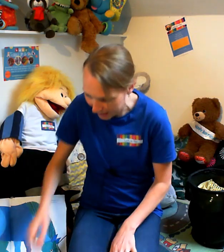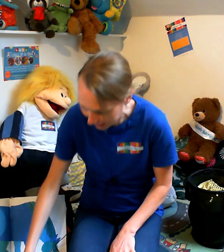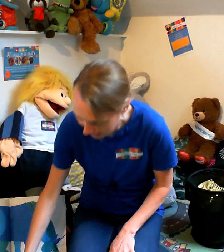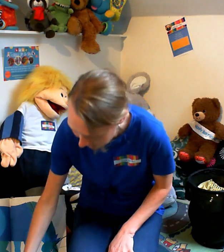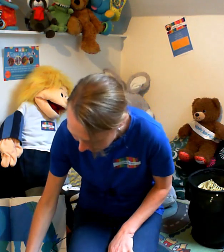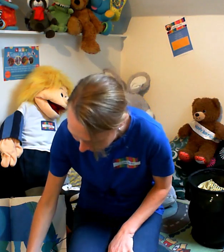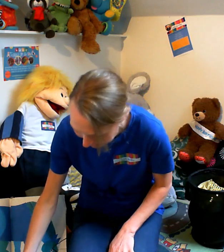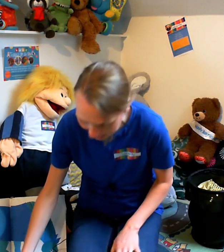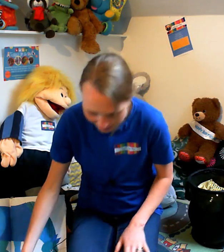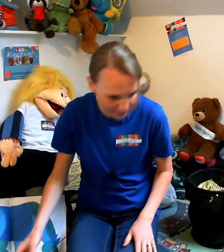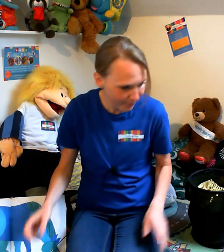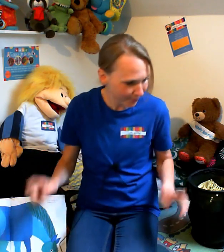second. Ready?